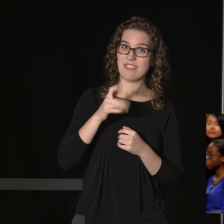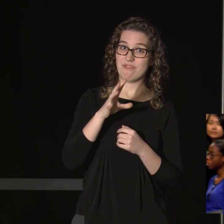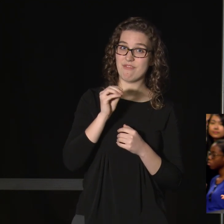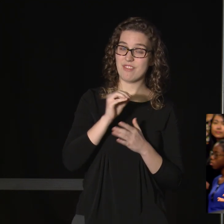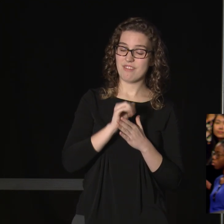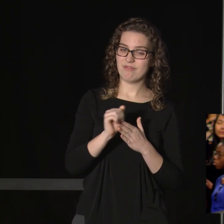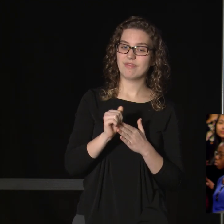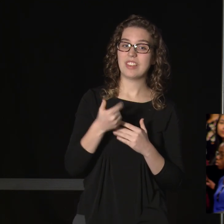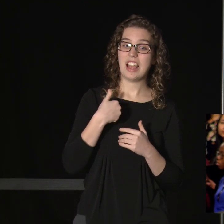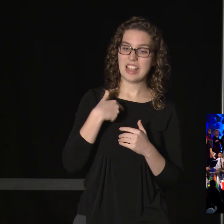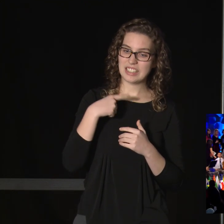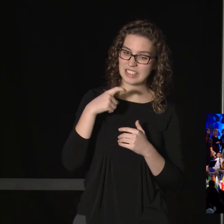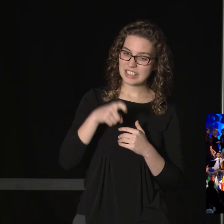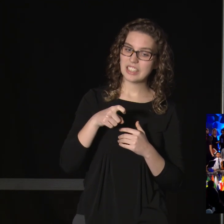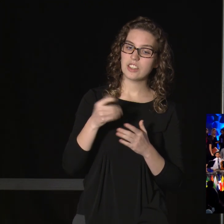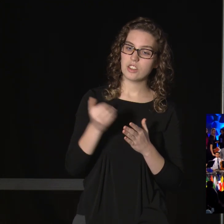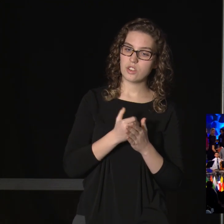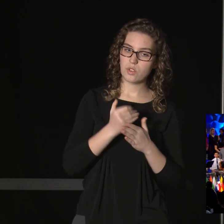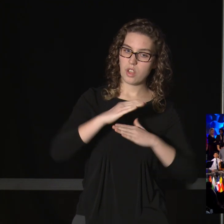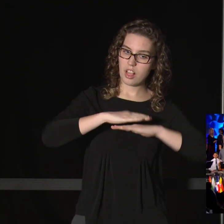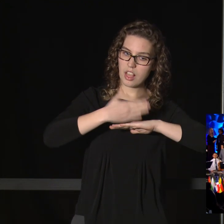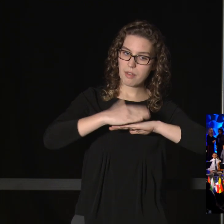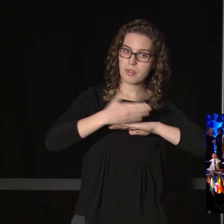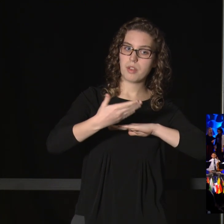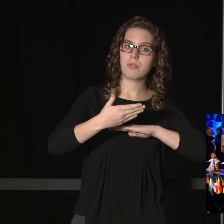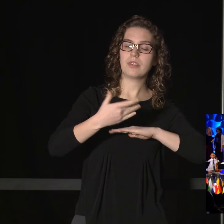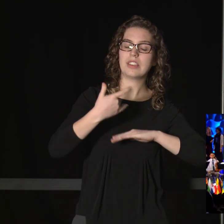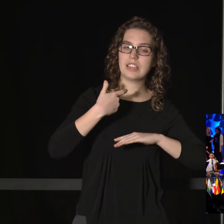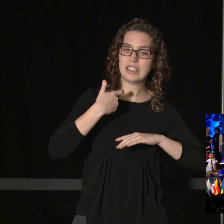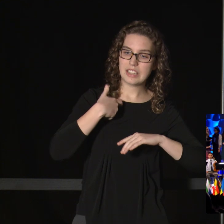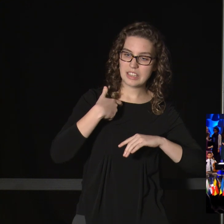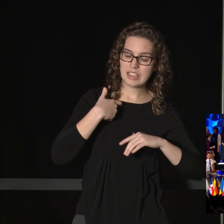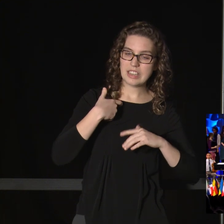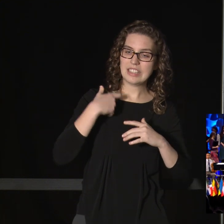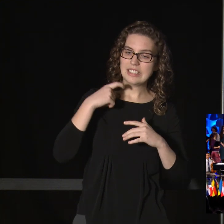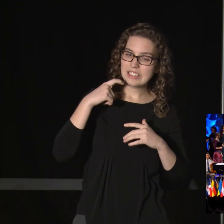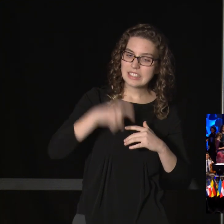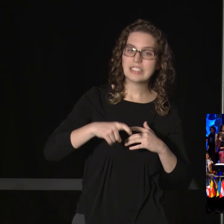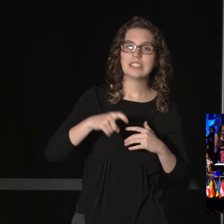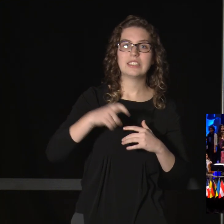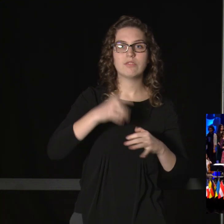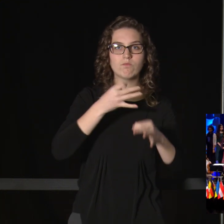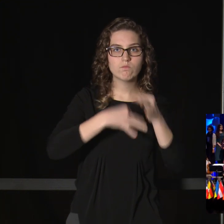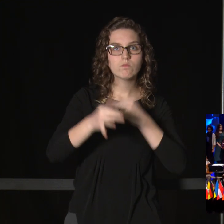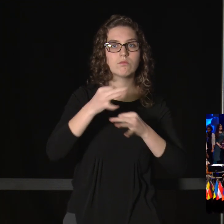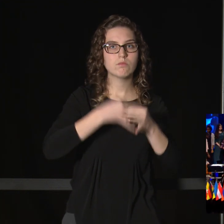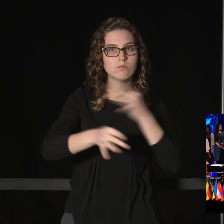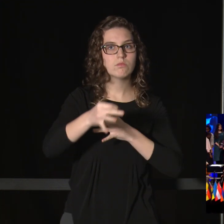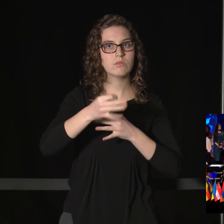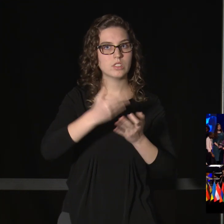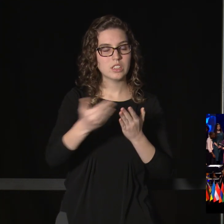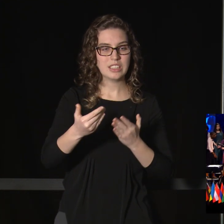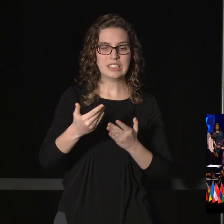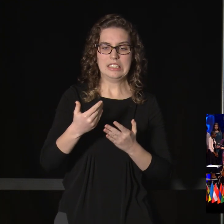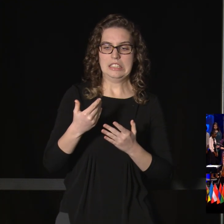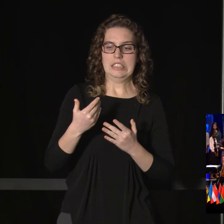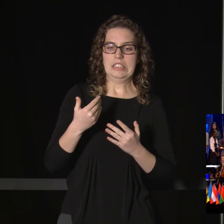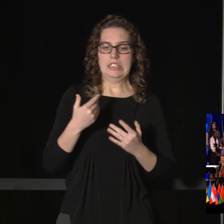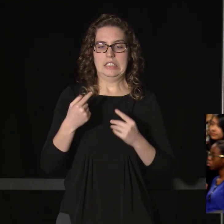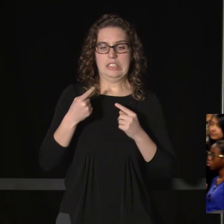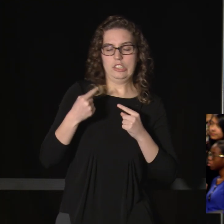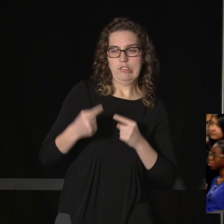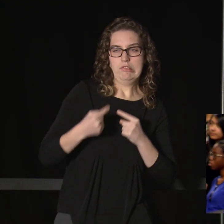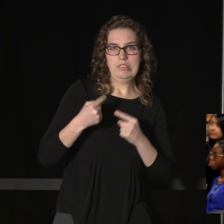laptop. I need to replace some of my items. I need. And it was a little bit of a war in my heart with me and